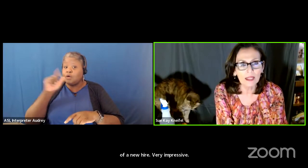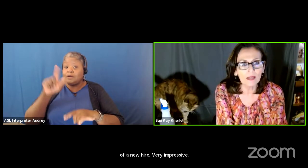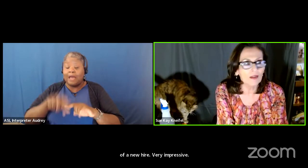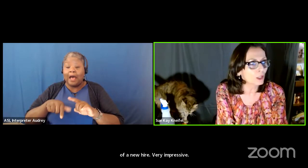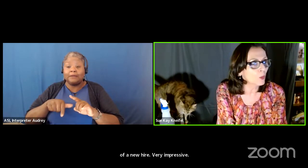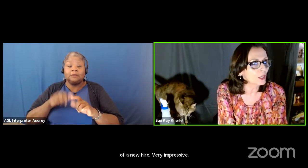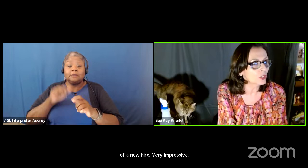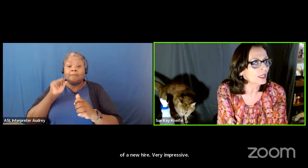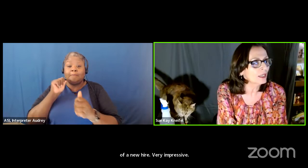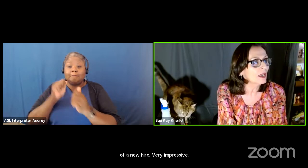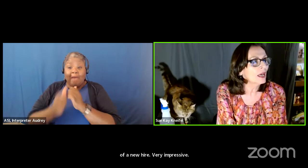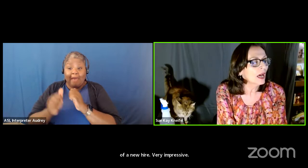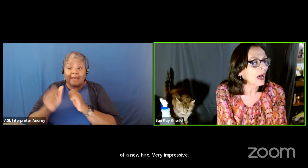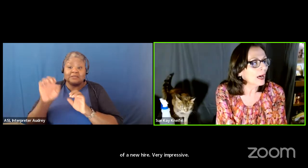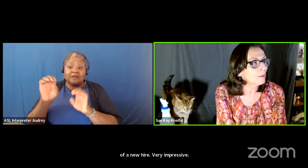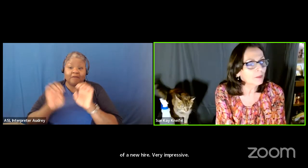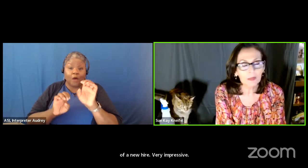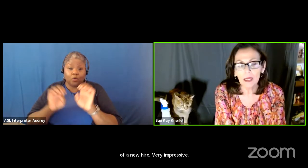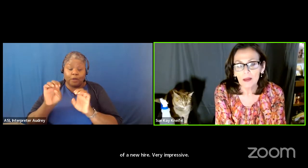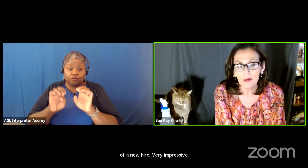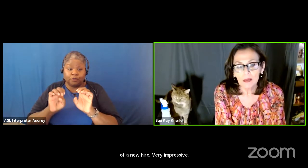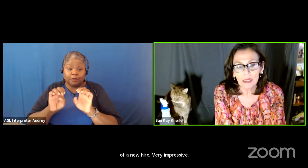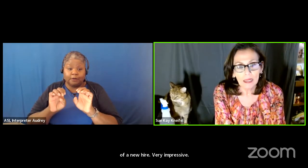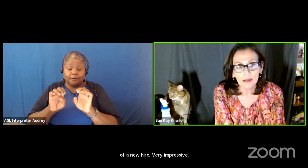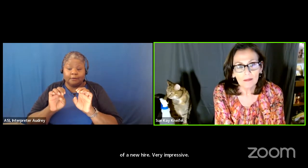pass the evaluation.